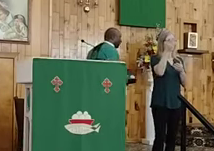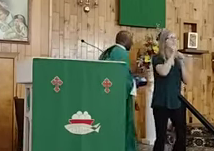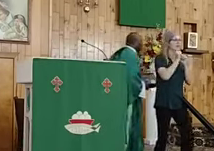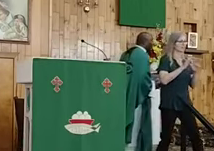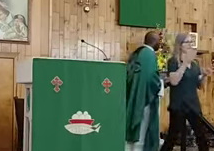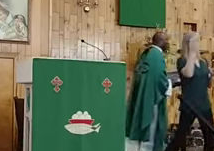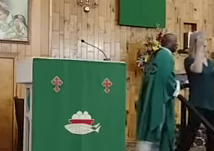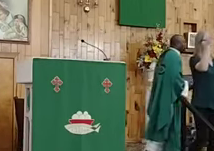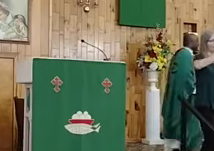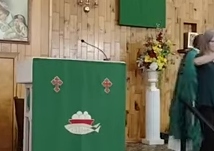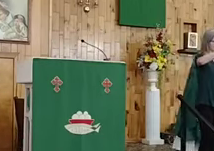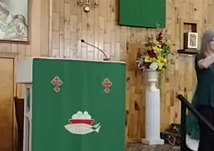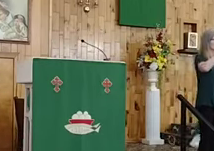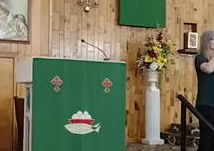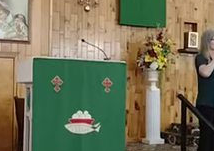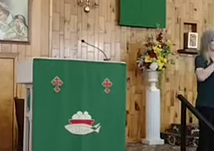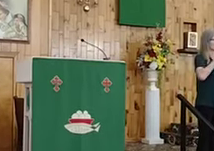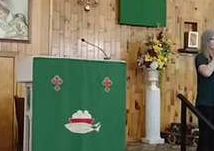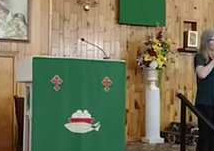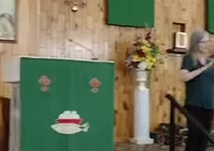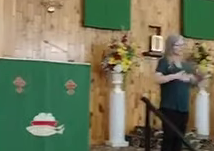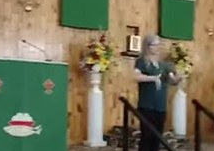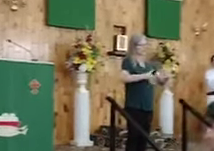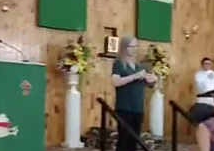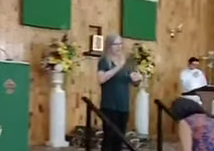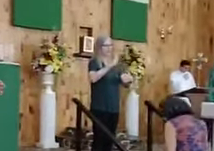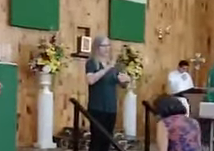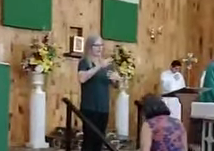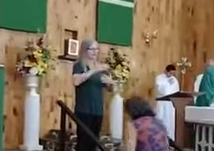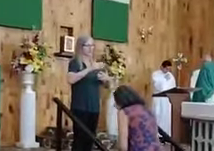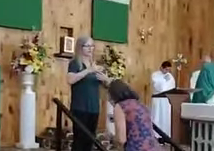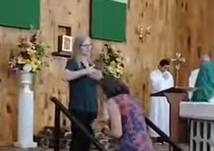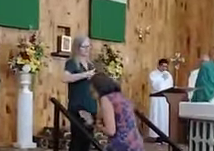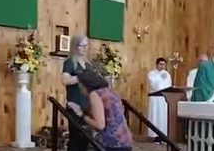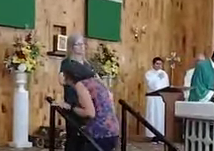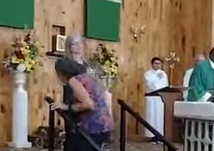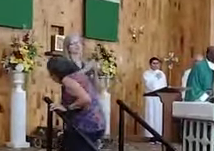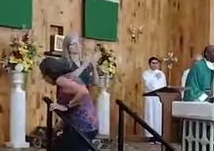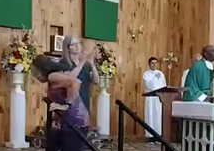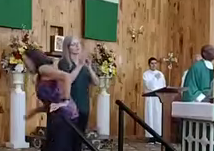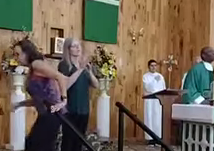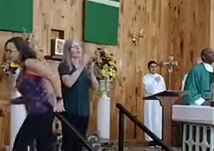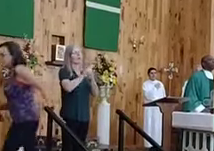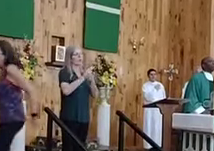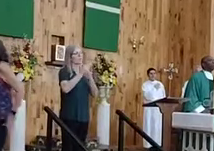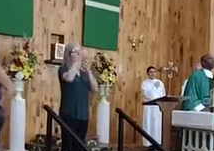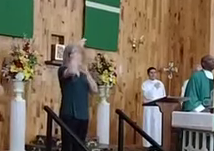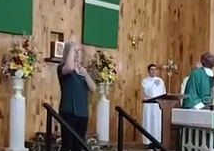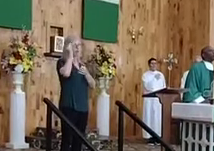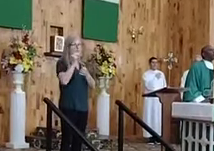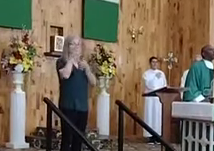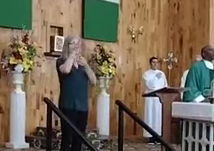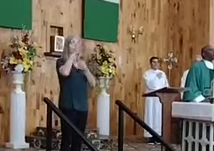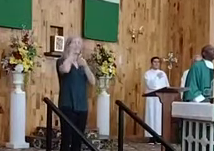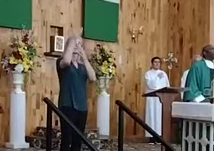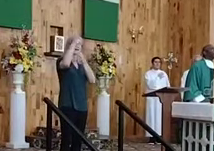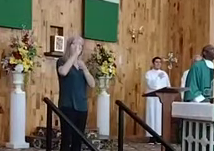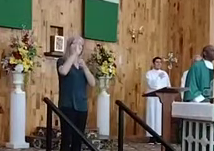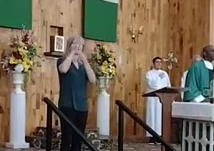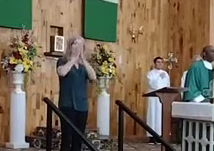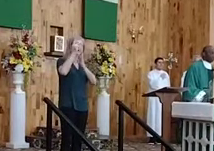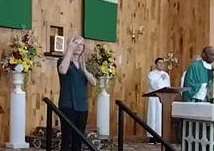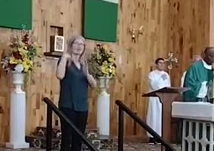Blessed art thou among women, and blessed is the fruit of thy womb, Jesus. Holy Mary, Mother of God, pray for